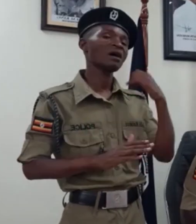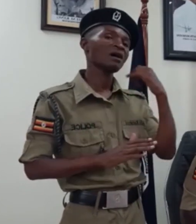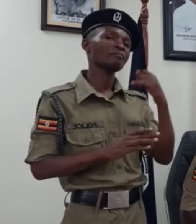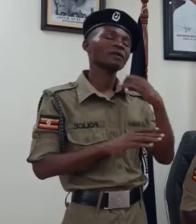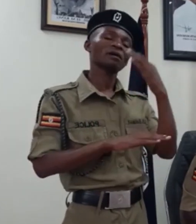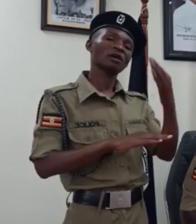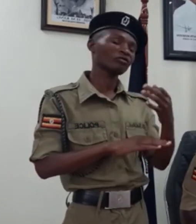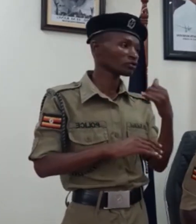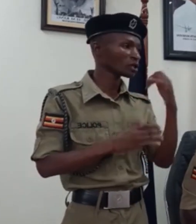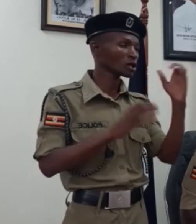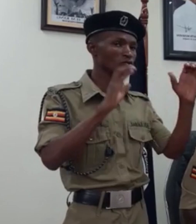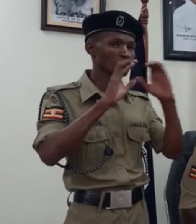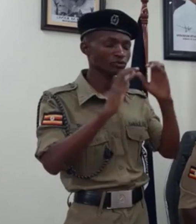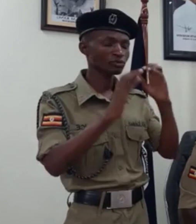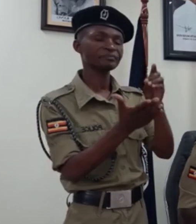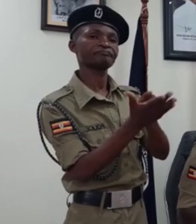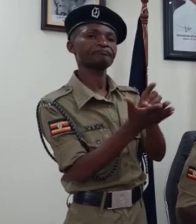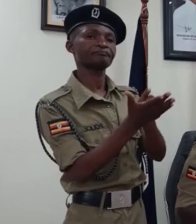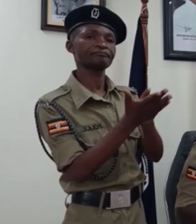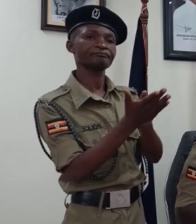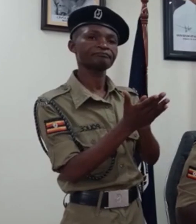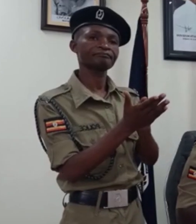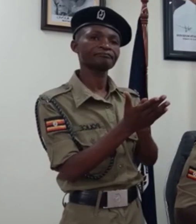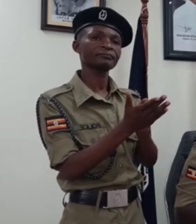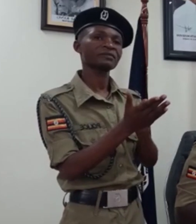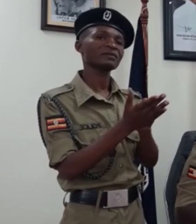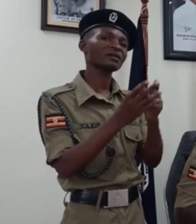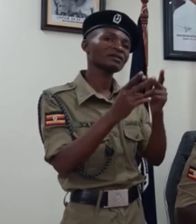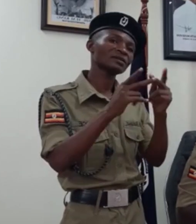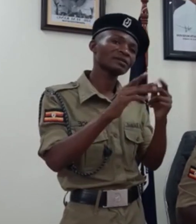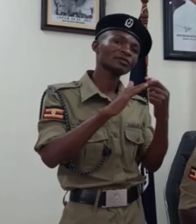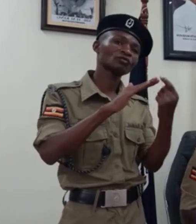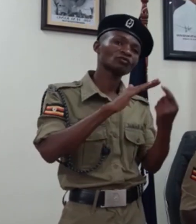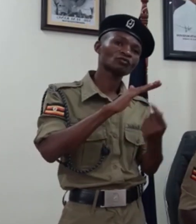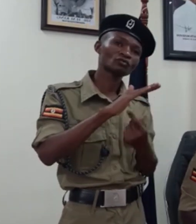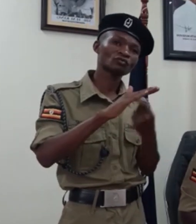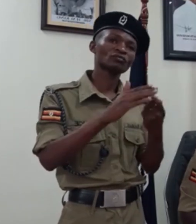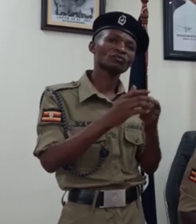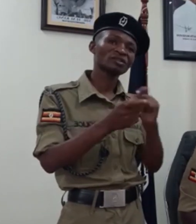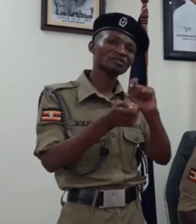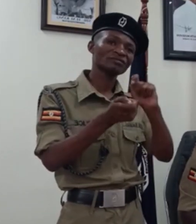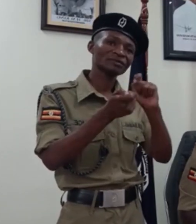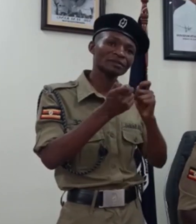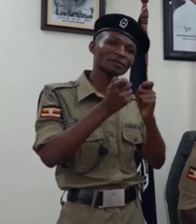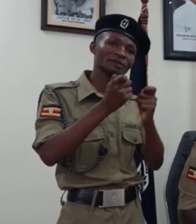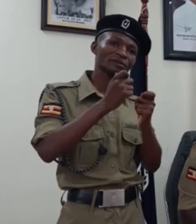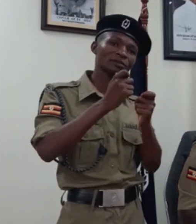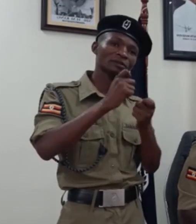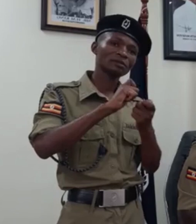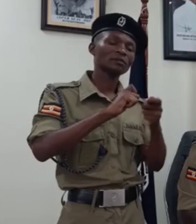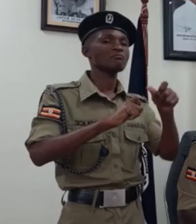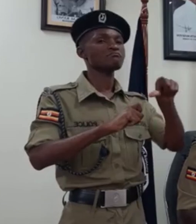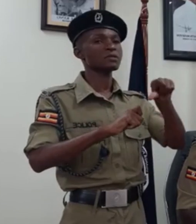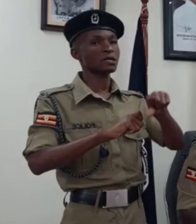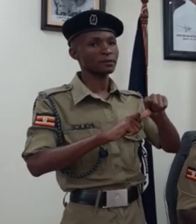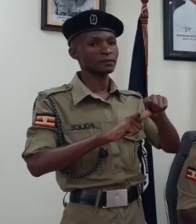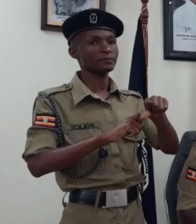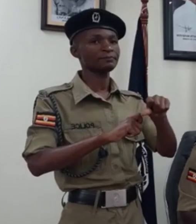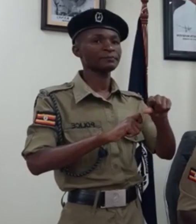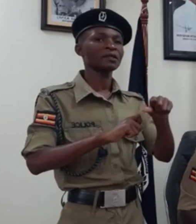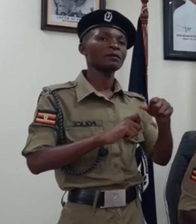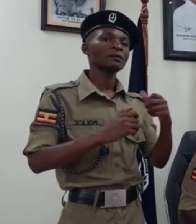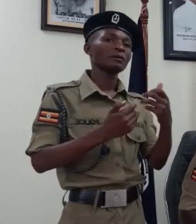waali era n'akakasa. Kyamukisa mubi nti mu bwangu ddala ng'amaze okwogera